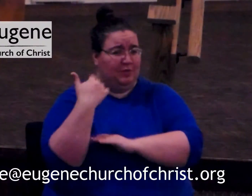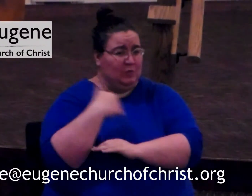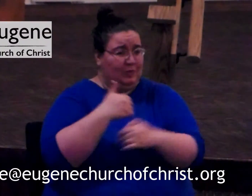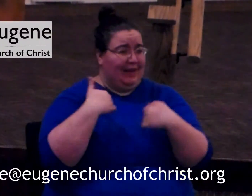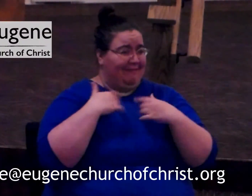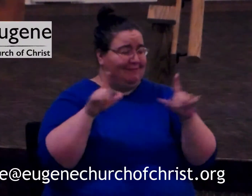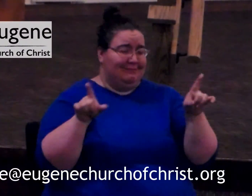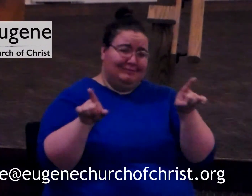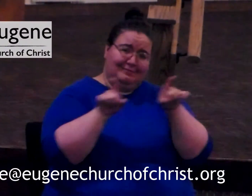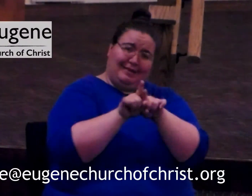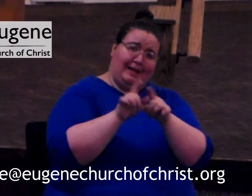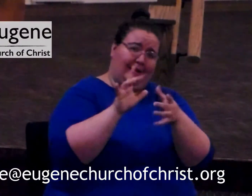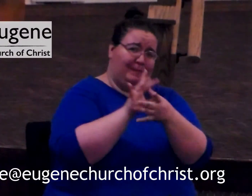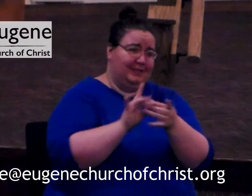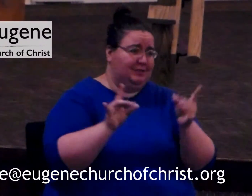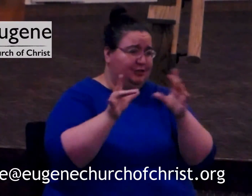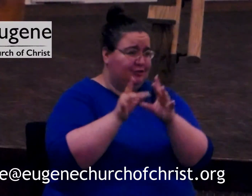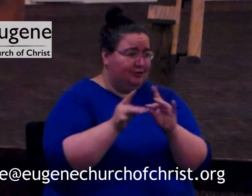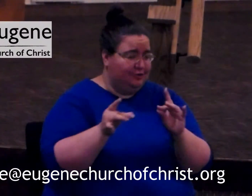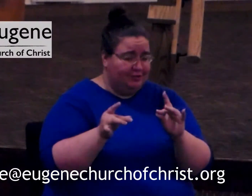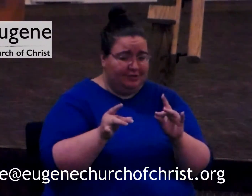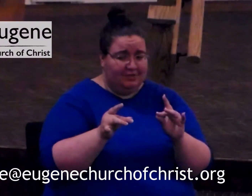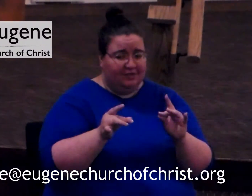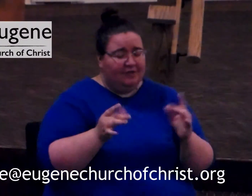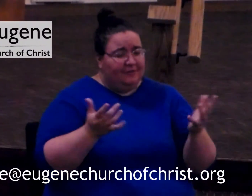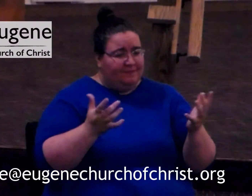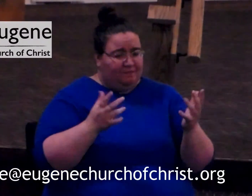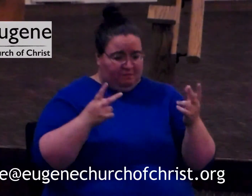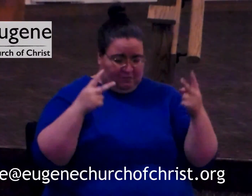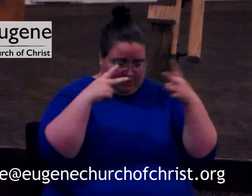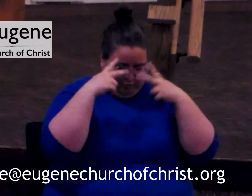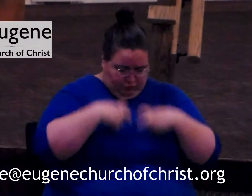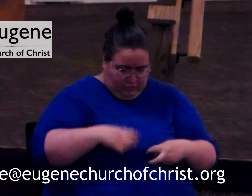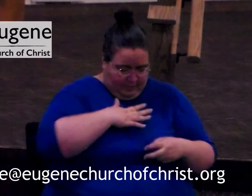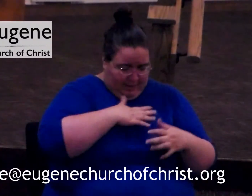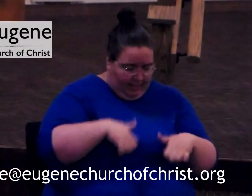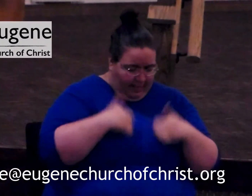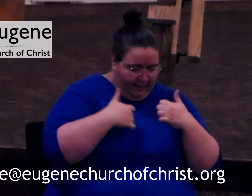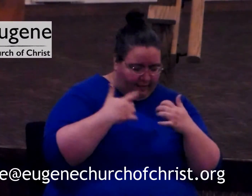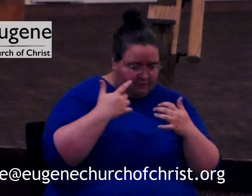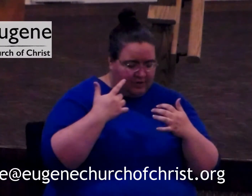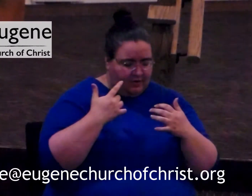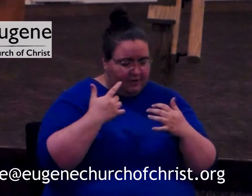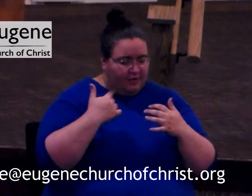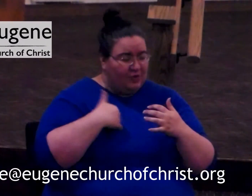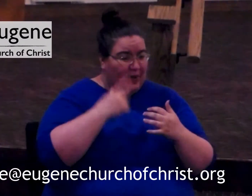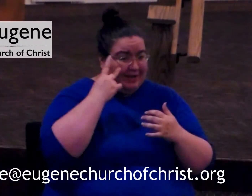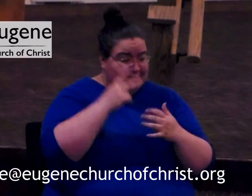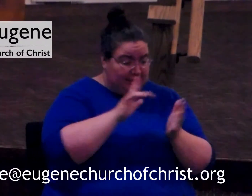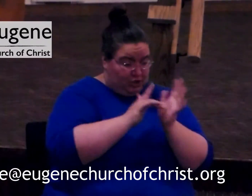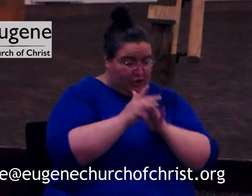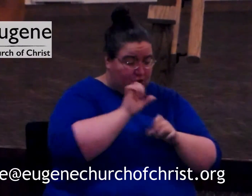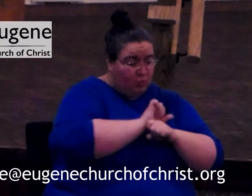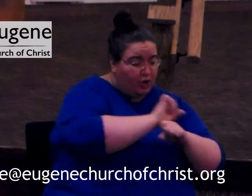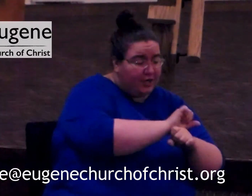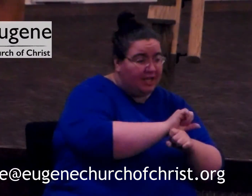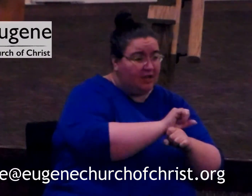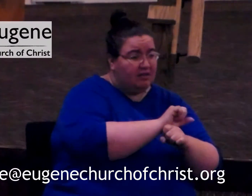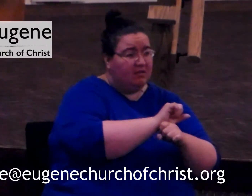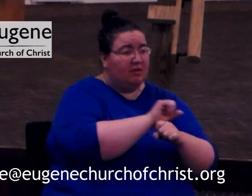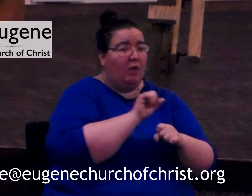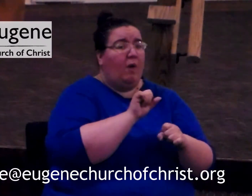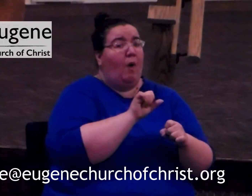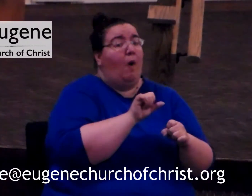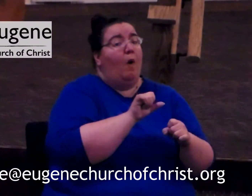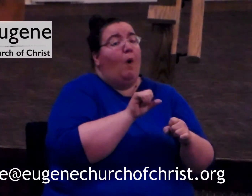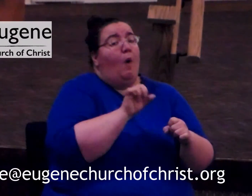us. Where do we see Jesus at work in our lives? Or are we too busy thinking about the logistics? Are we too busy seeing the smaller